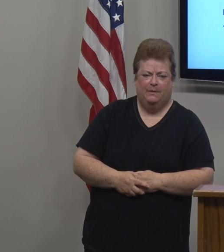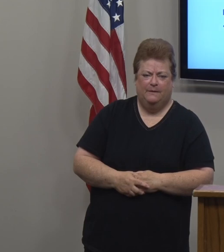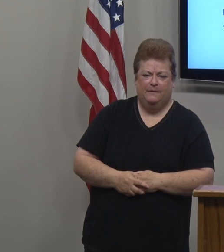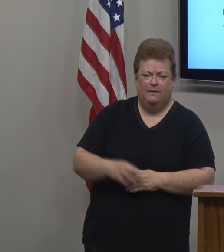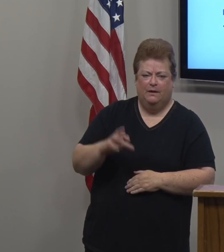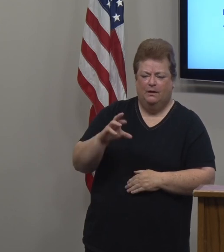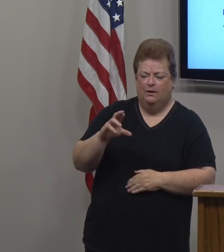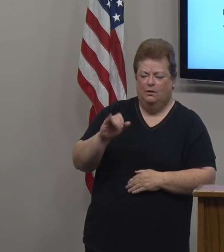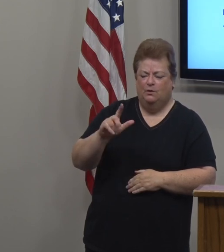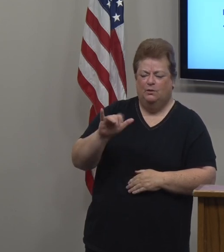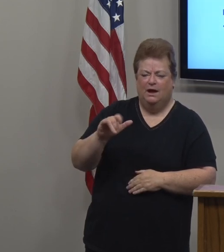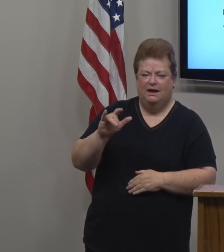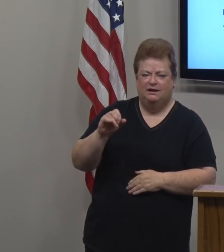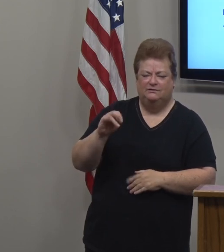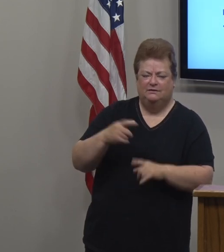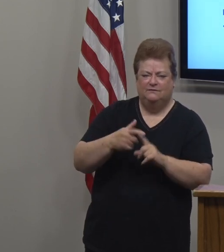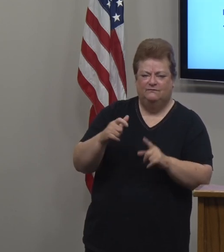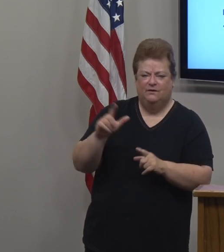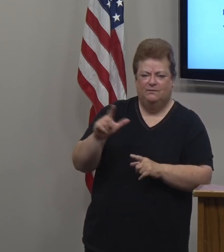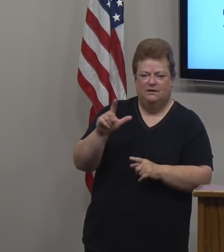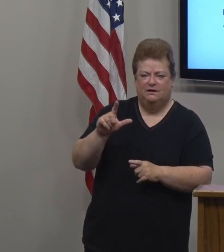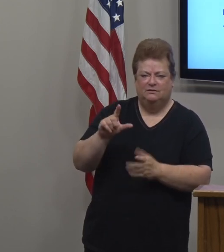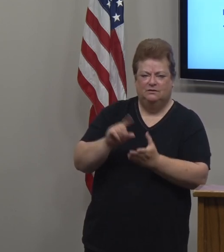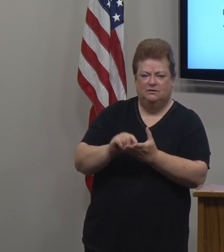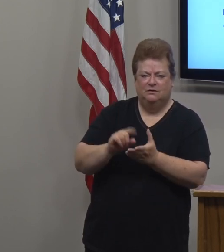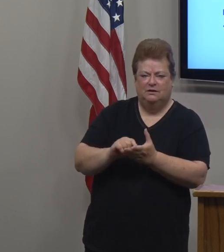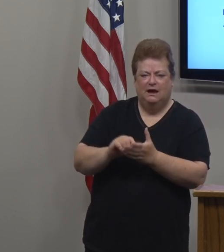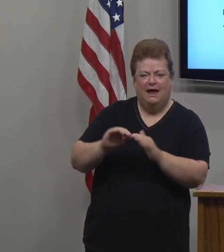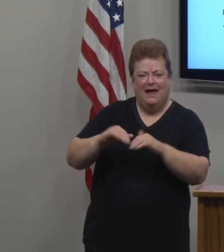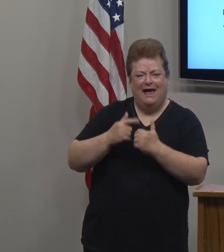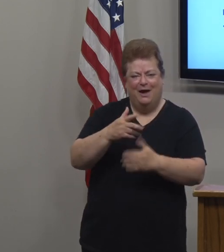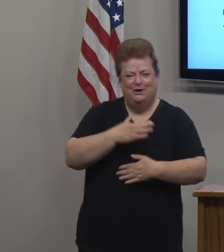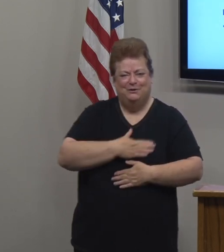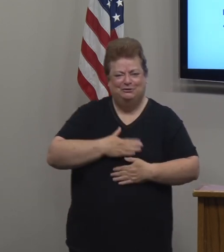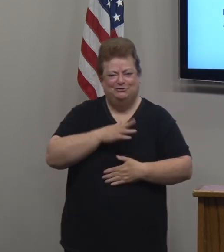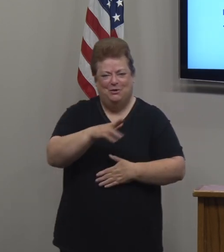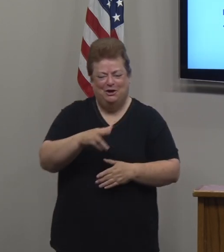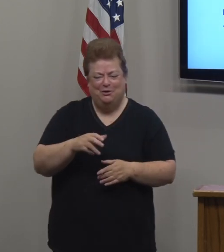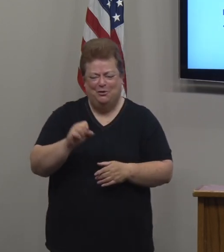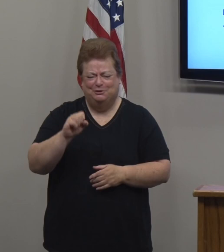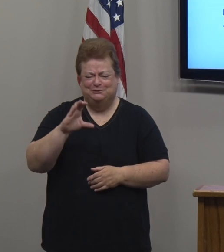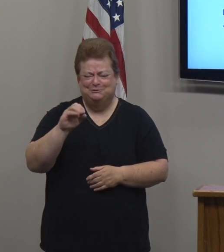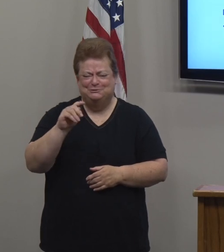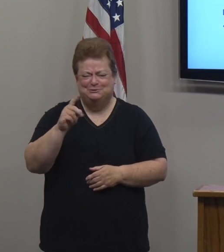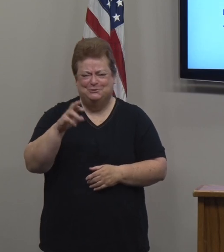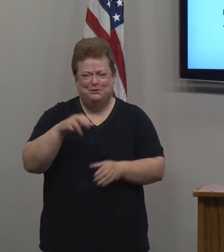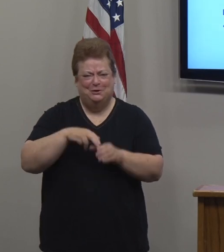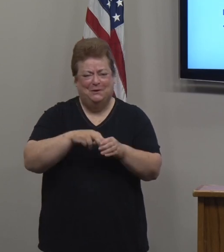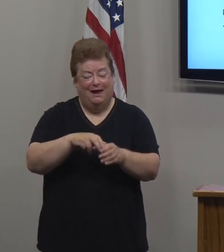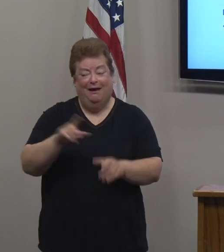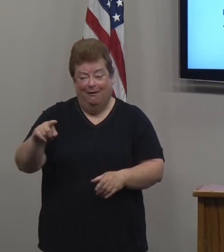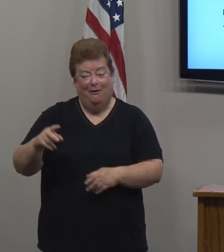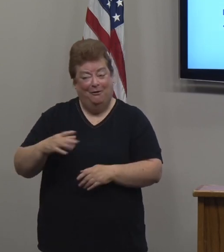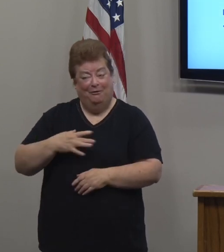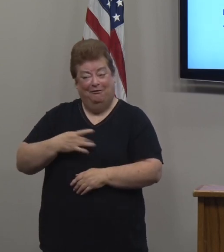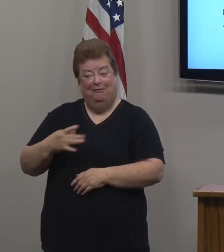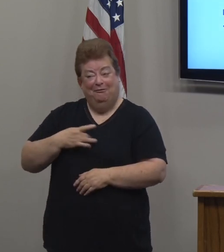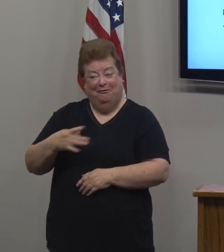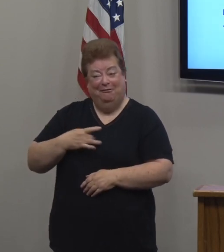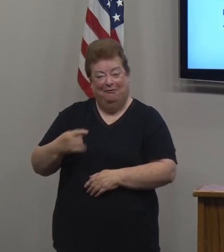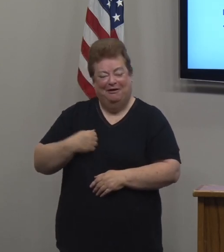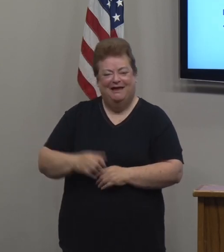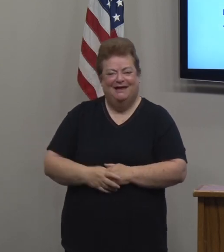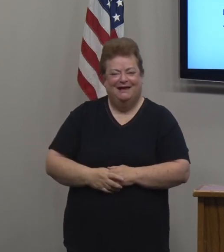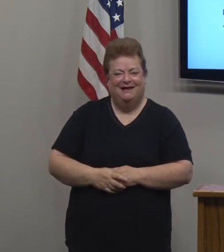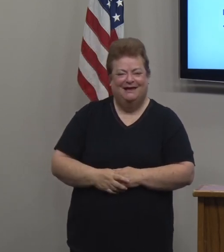Riley with the Journal Star. Hi, Riley. How'd you enjoy that scooter ride? Very well, very well. I'll